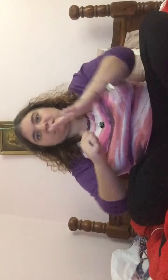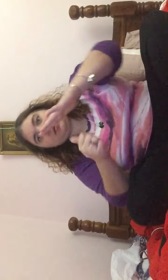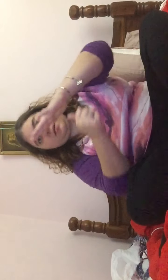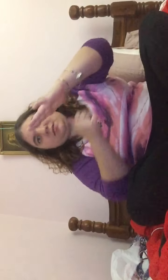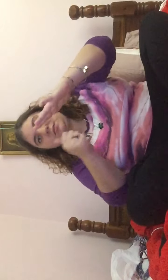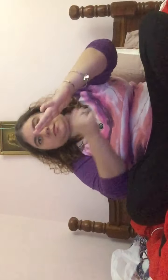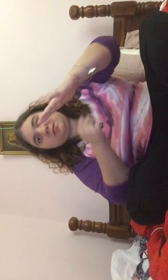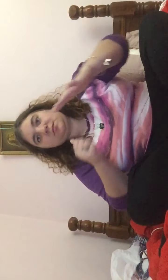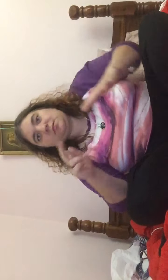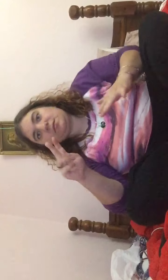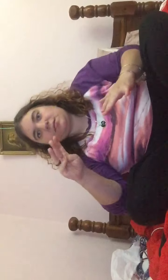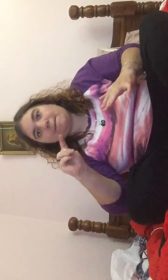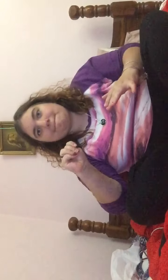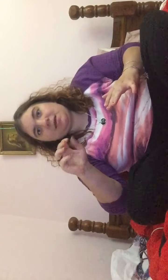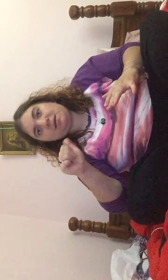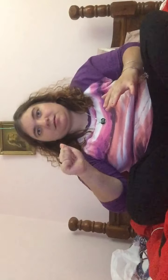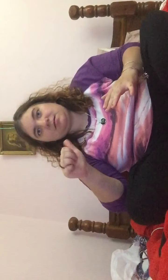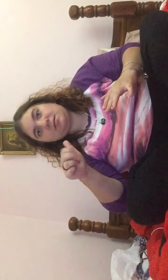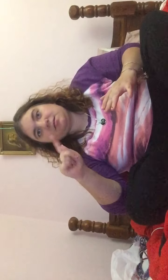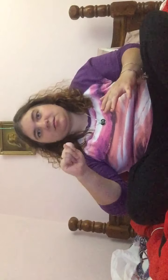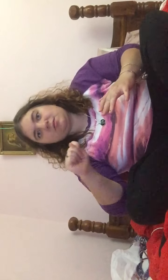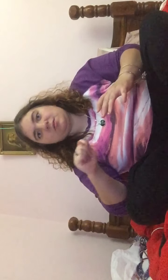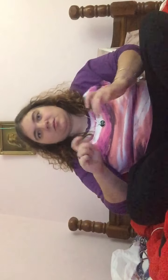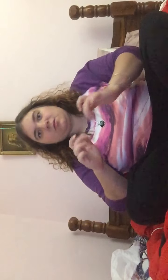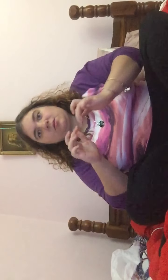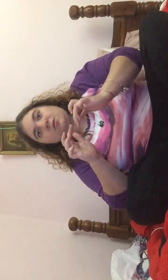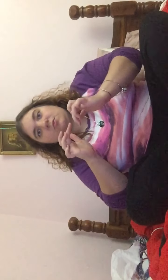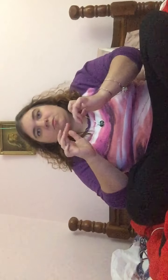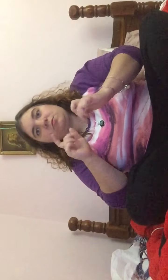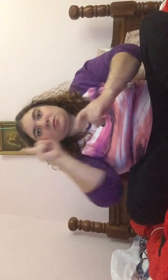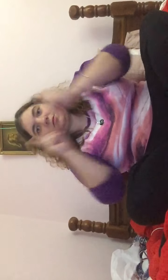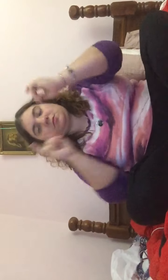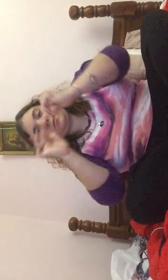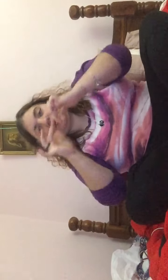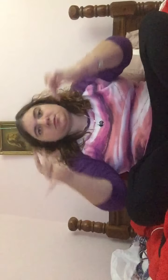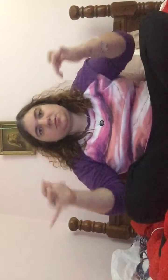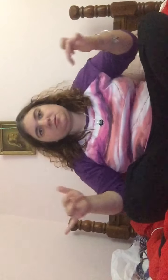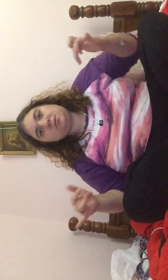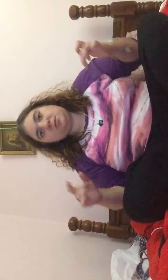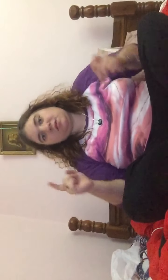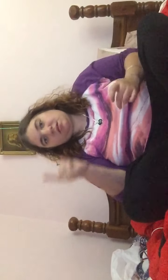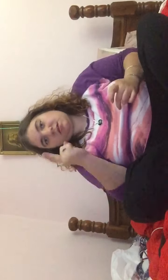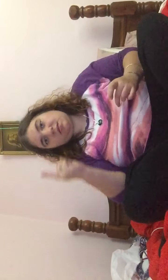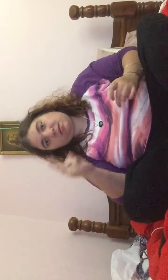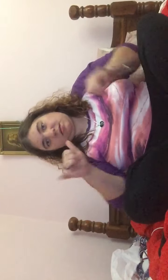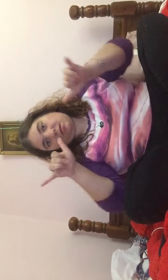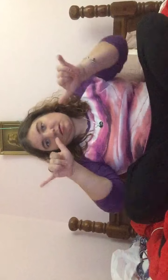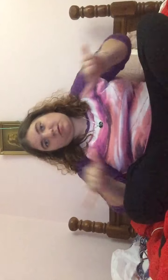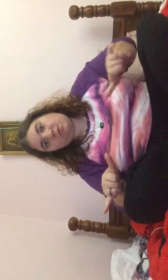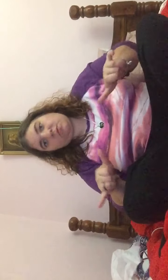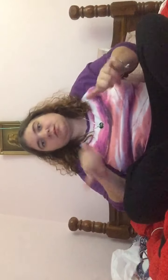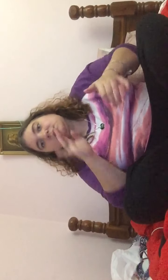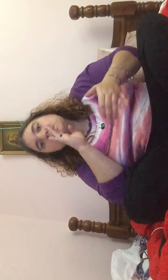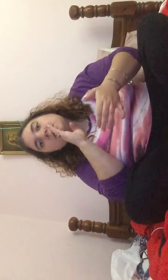keys under the mat. When childhood stars shine, always stay